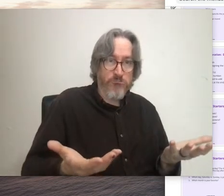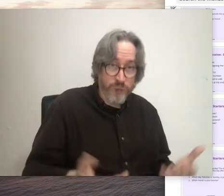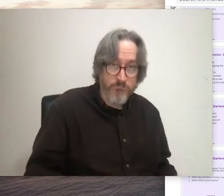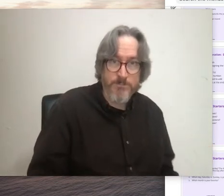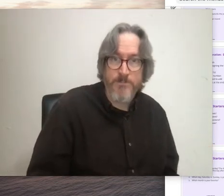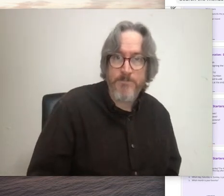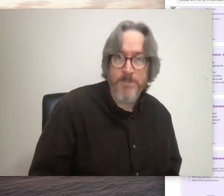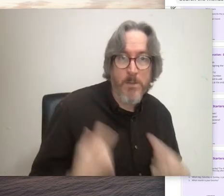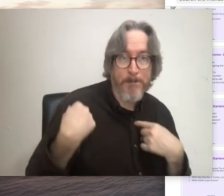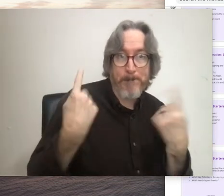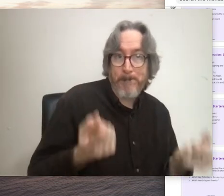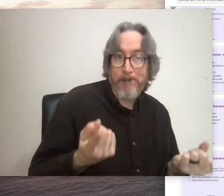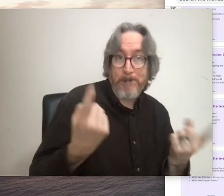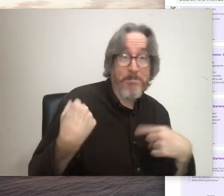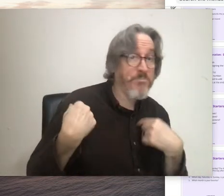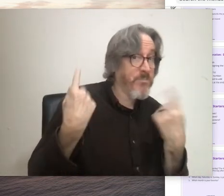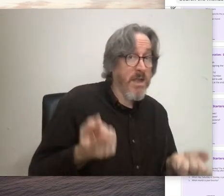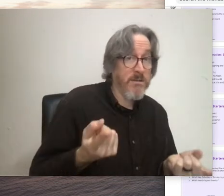here?